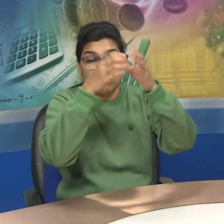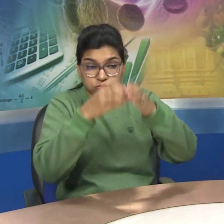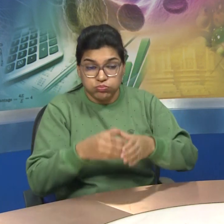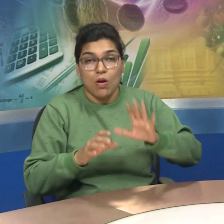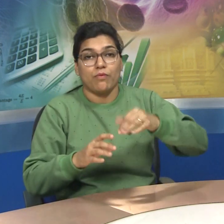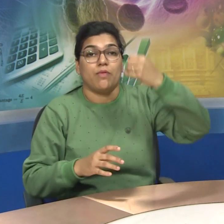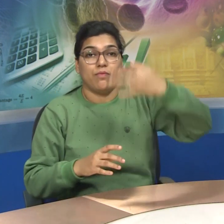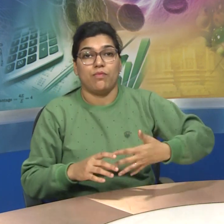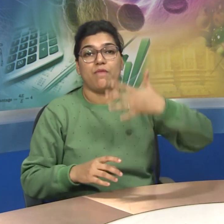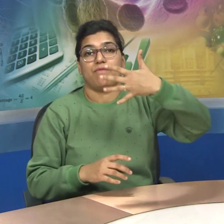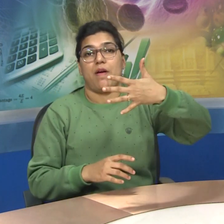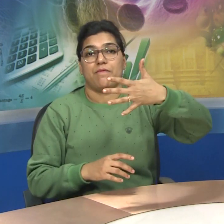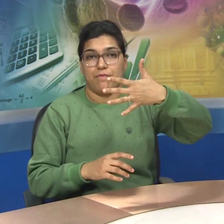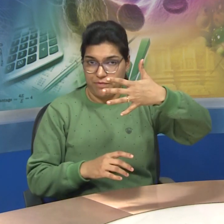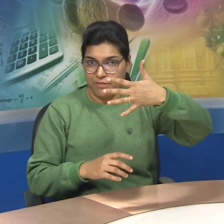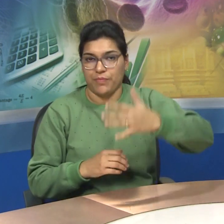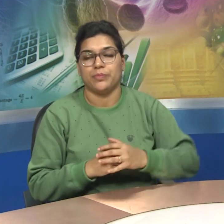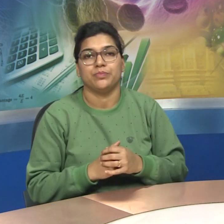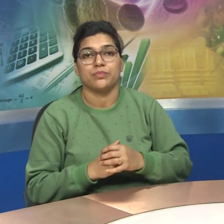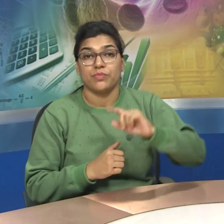Under this category comes